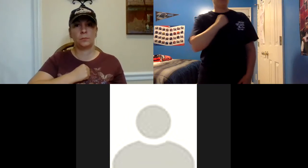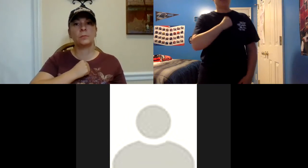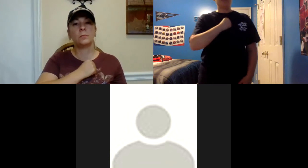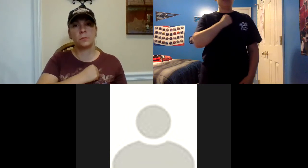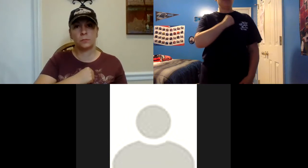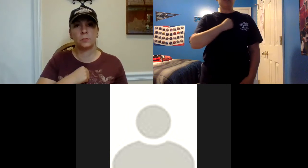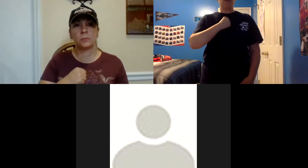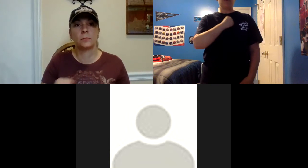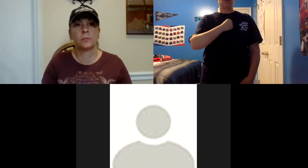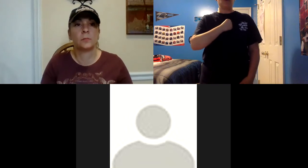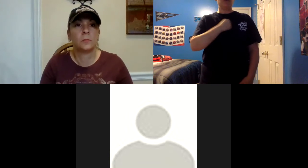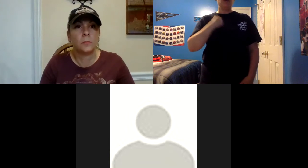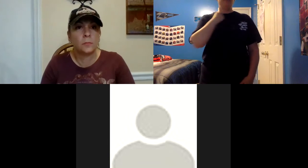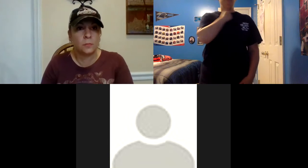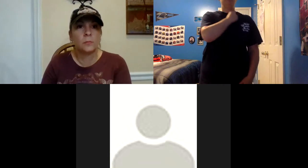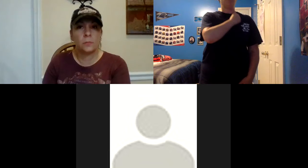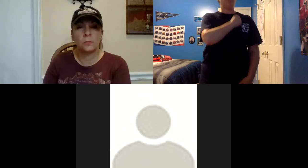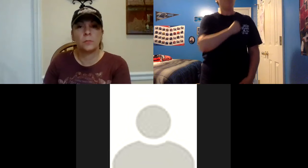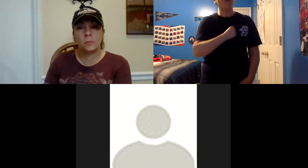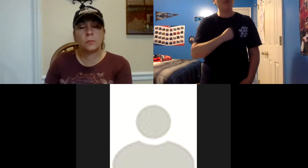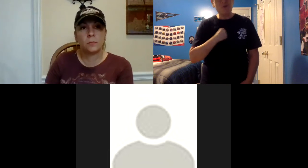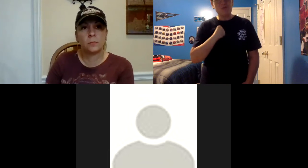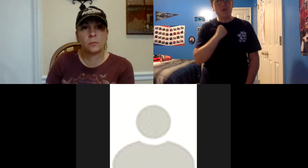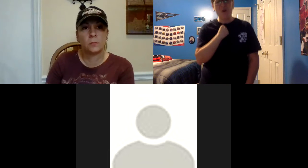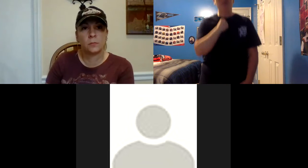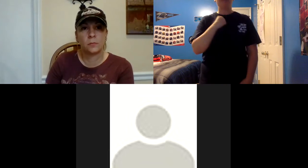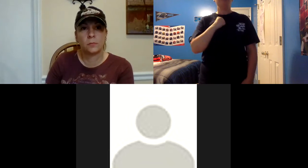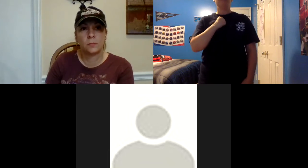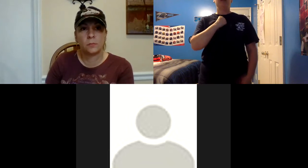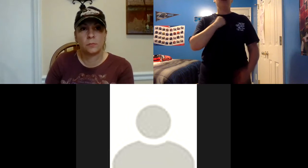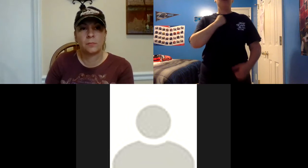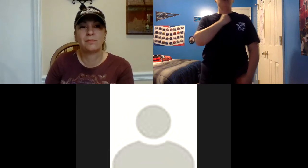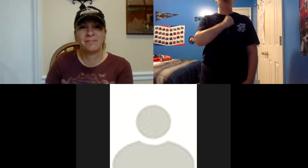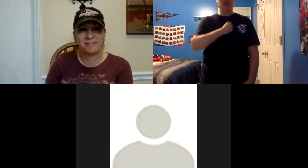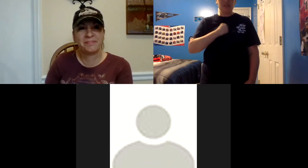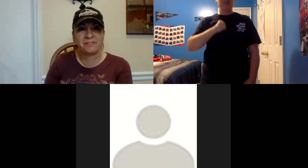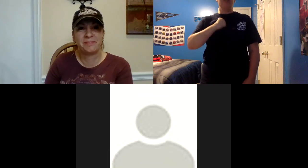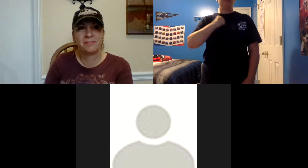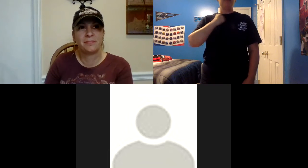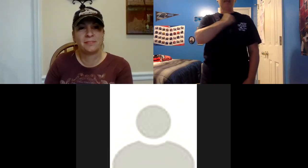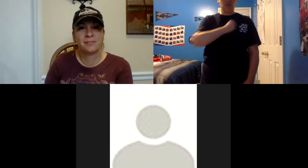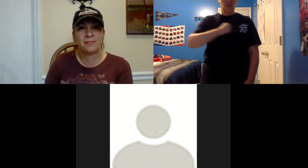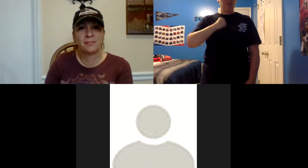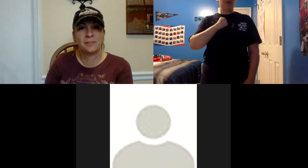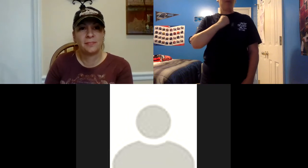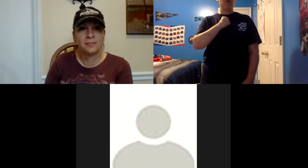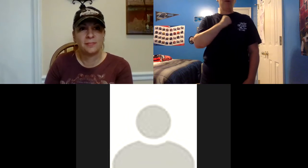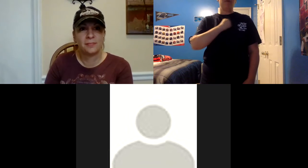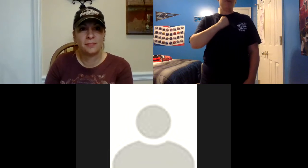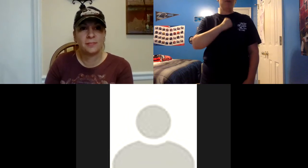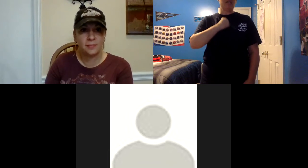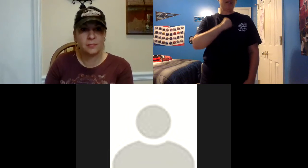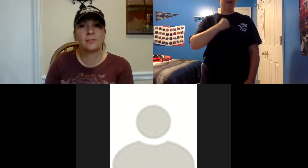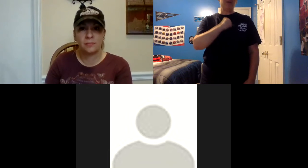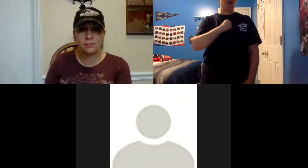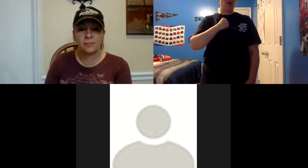it's just a little small circle. You can go, oh, I'm so sorry. So you could make it a little bit bigger if you want. But if